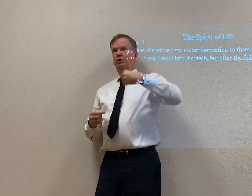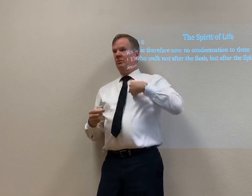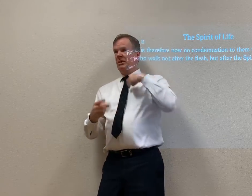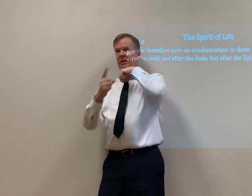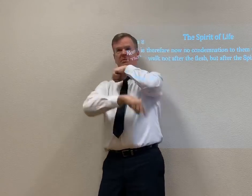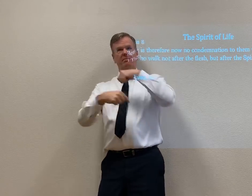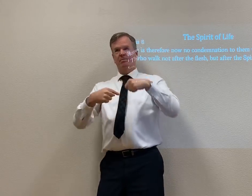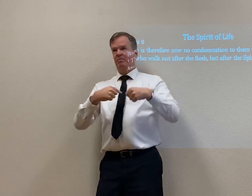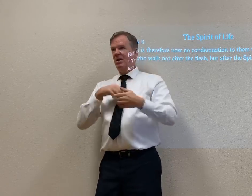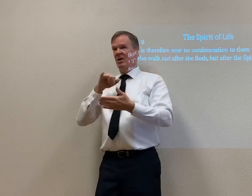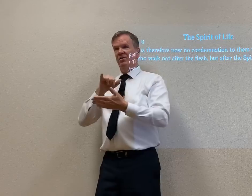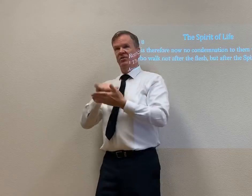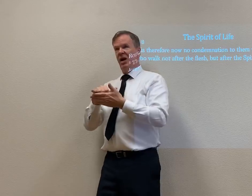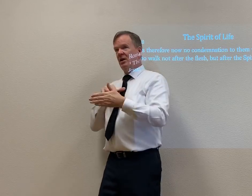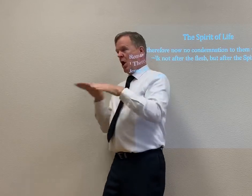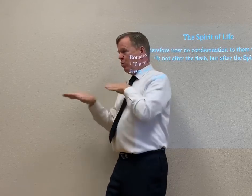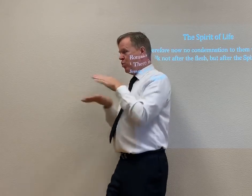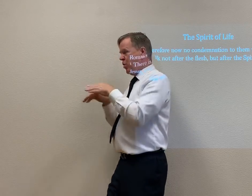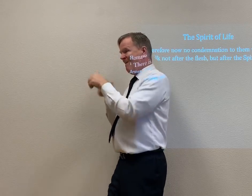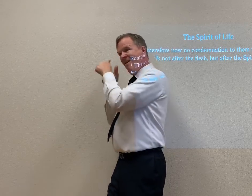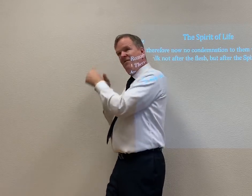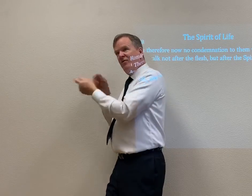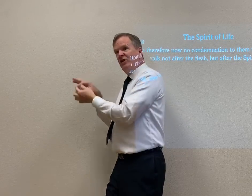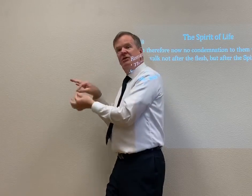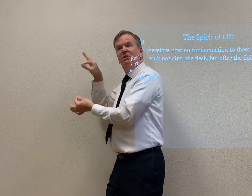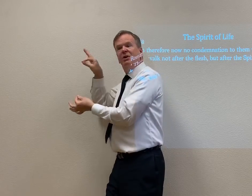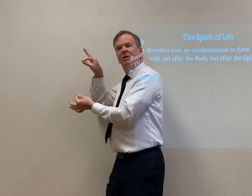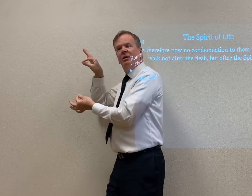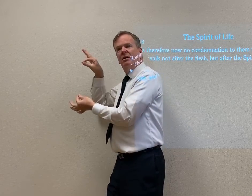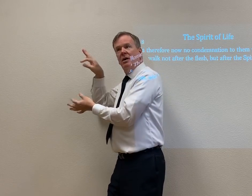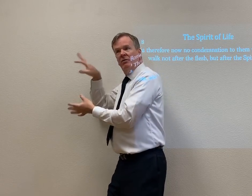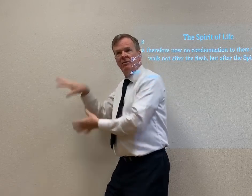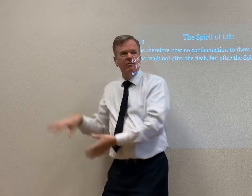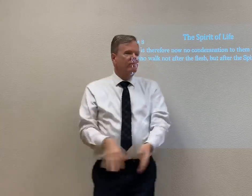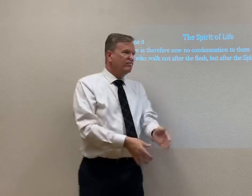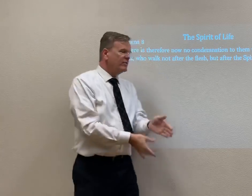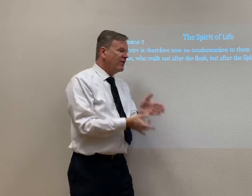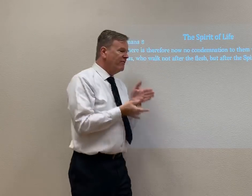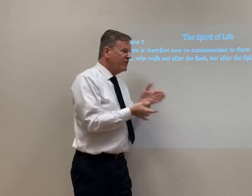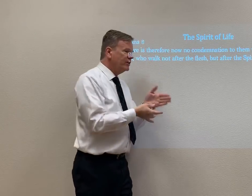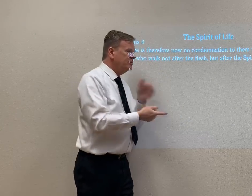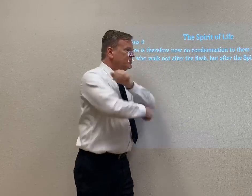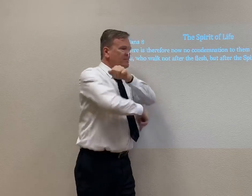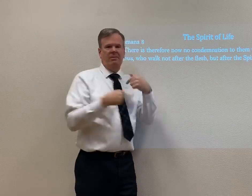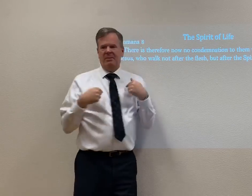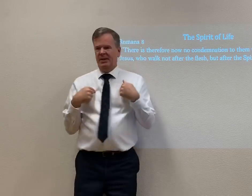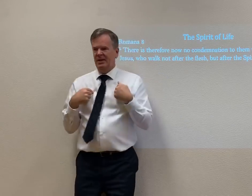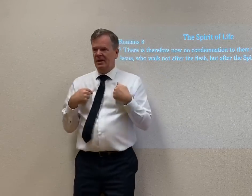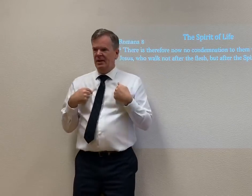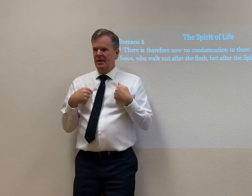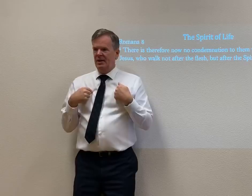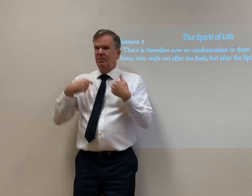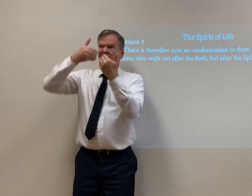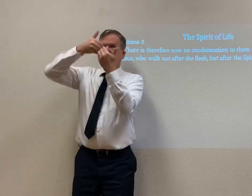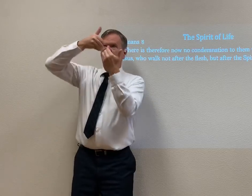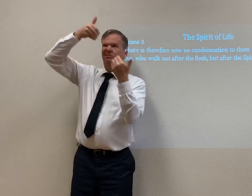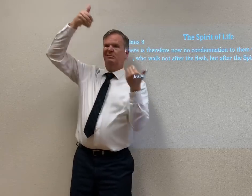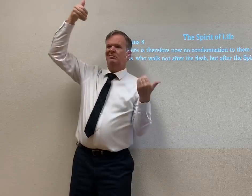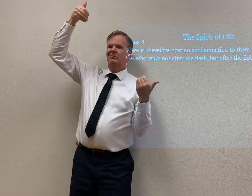There's no condemnation because I'm walking according to the spirit. I'm walking in Christ. But if I do so according to the